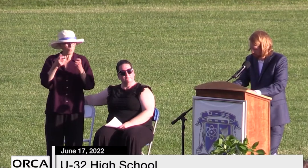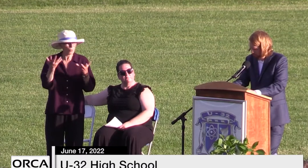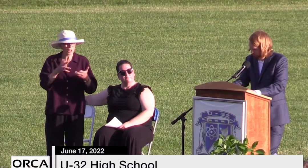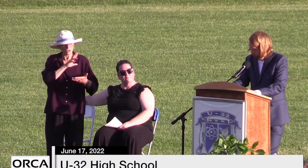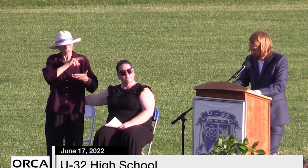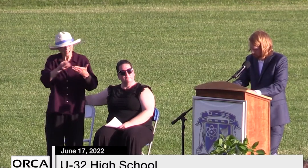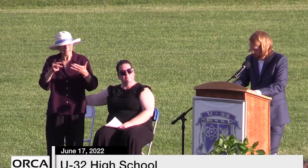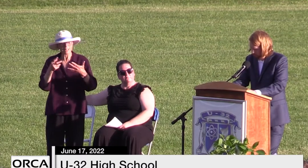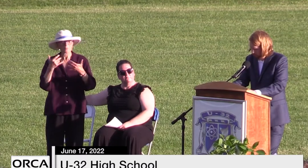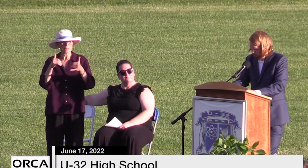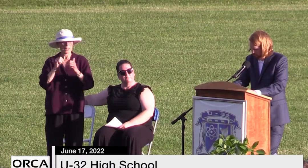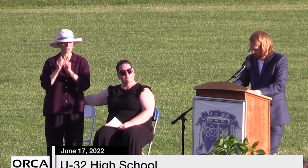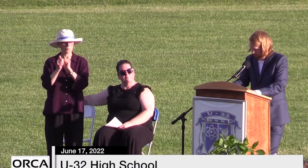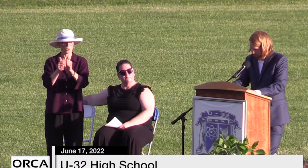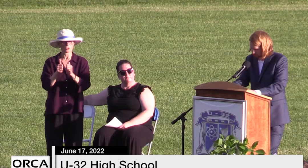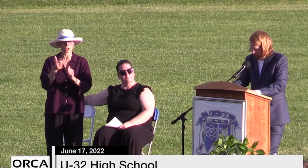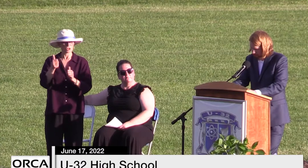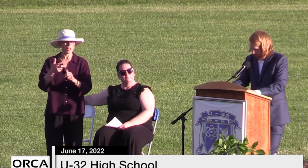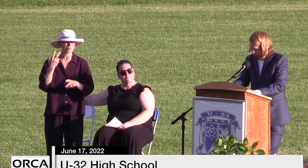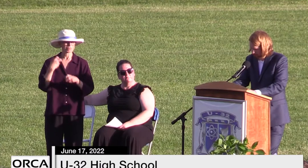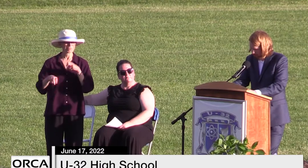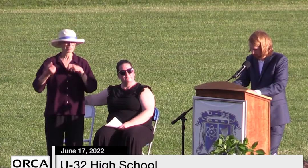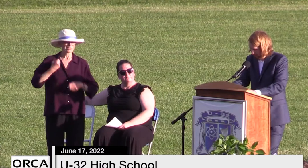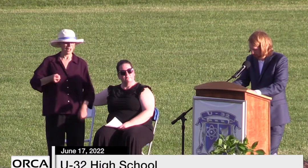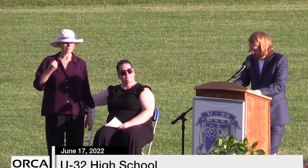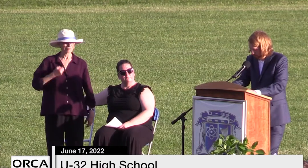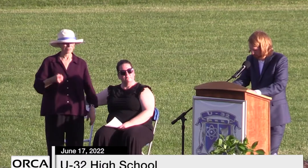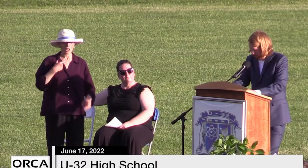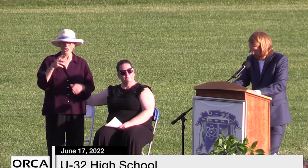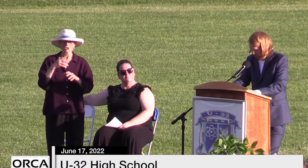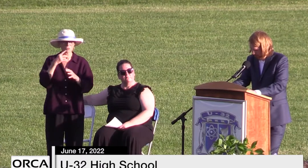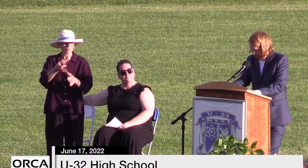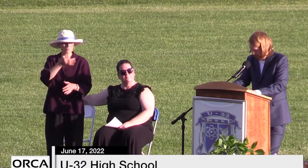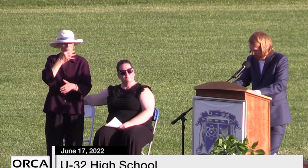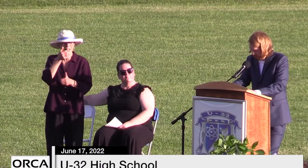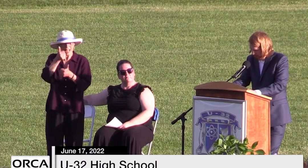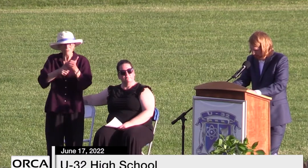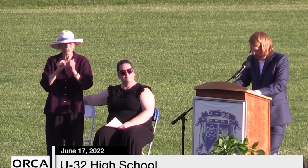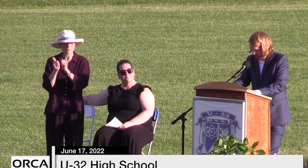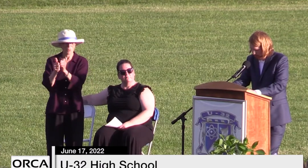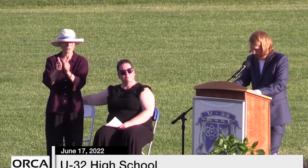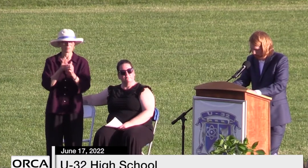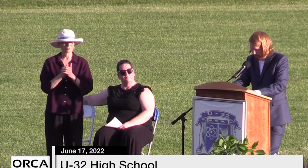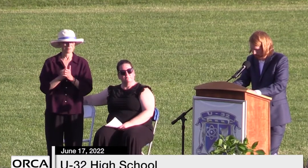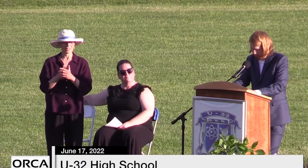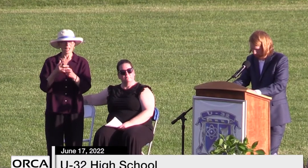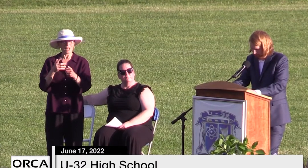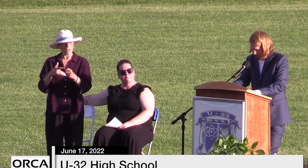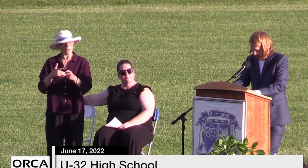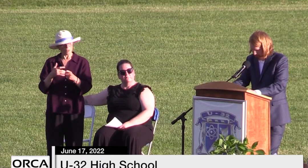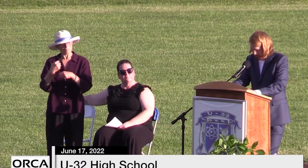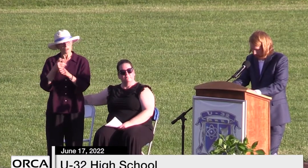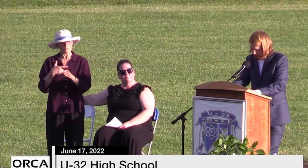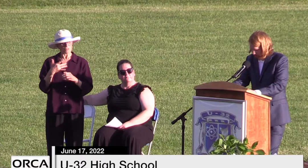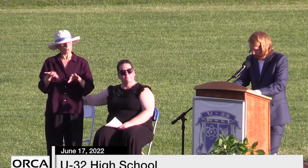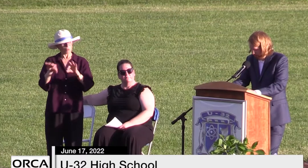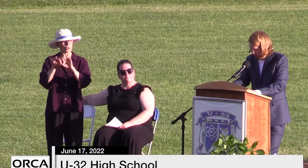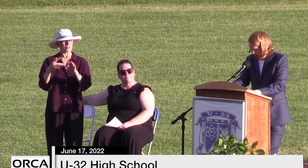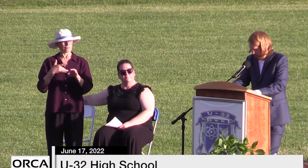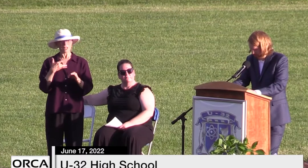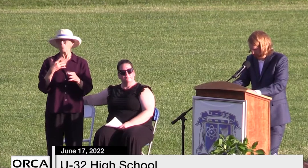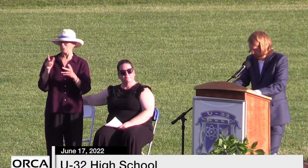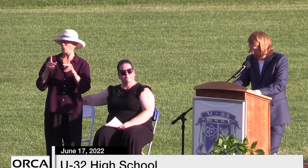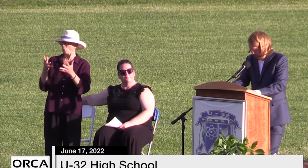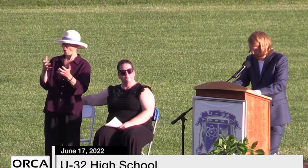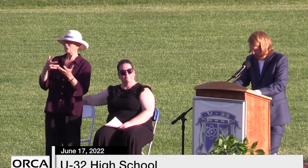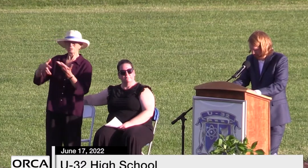and playing sports. She was rough and tough and was good at nearly every sport she played as a kid. This made her feel wanted and worth something. She also would